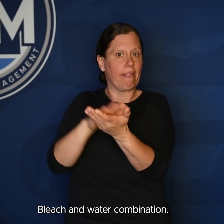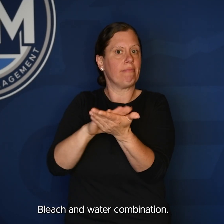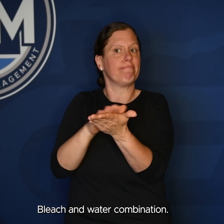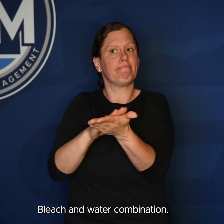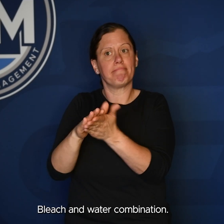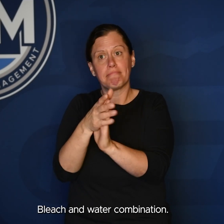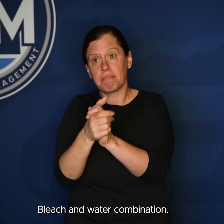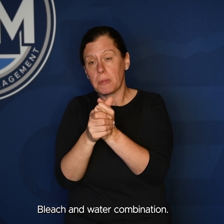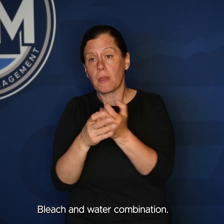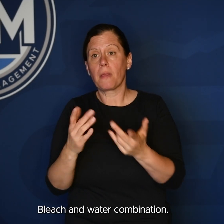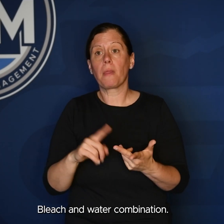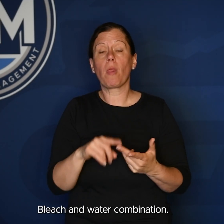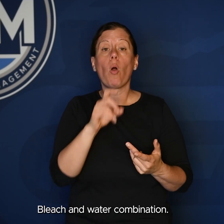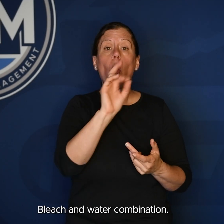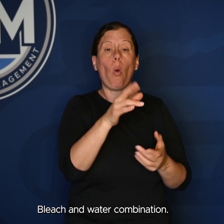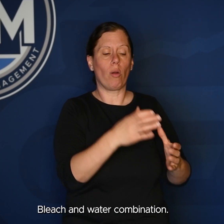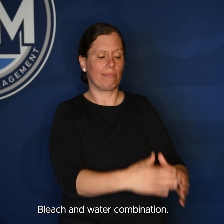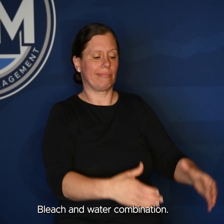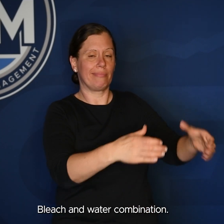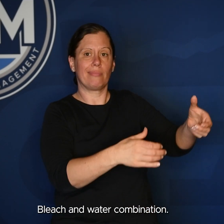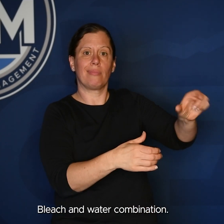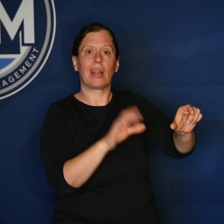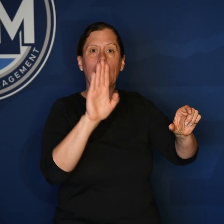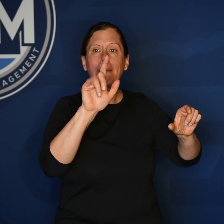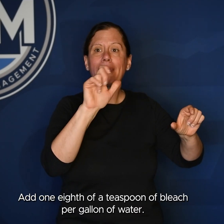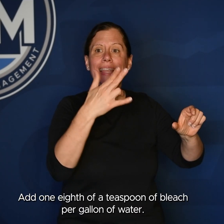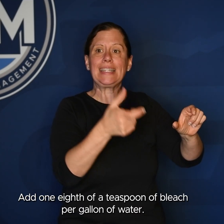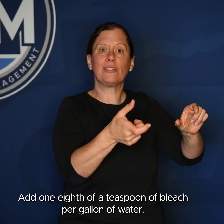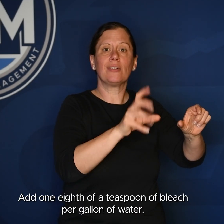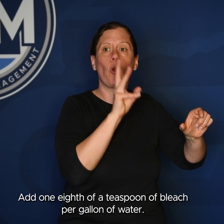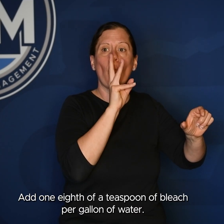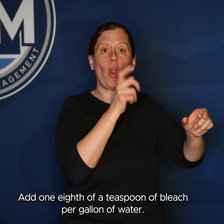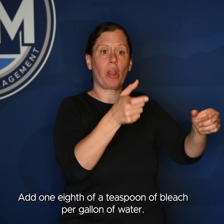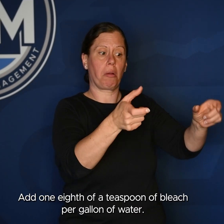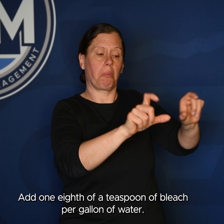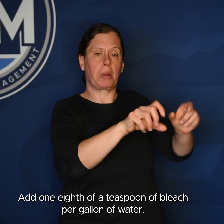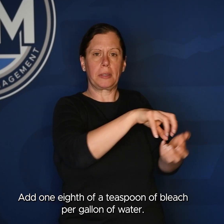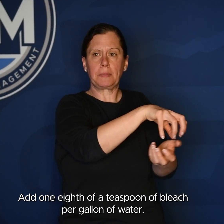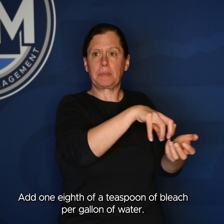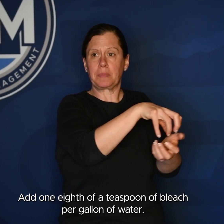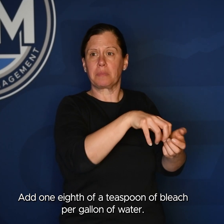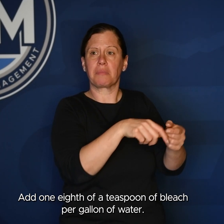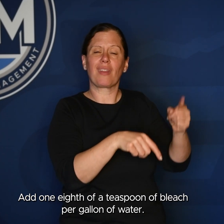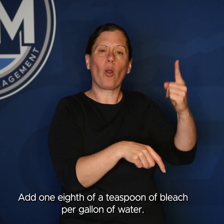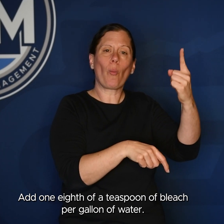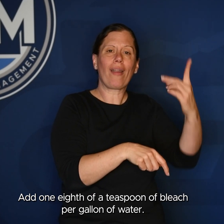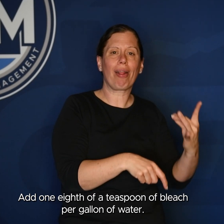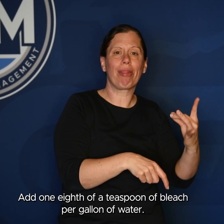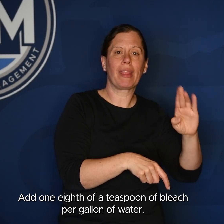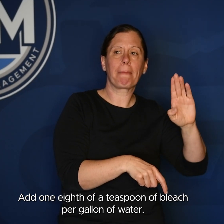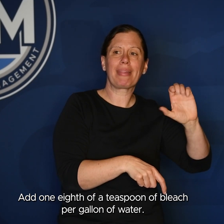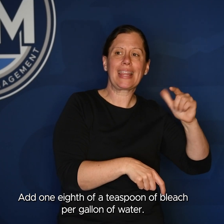Bleach and water combination. Add 1/8 teaspoon of bleach per gallon of